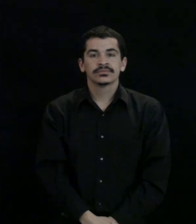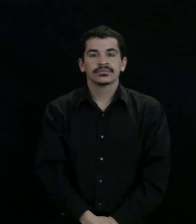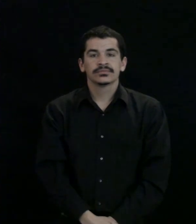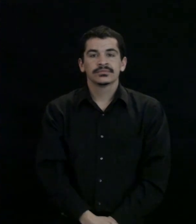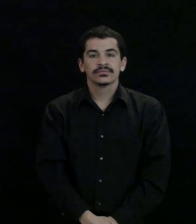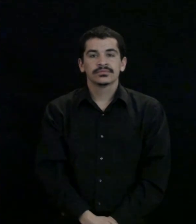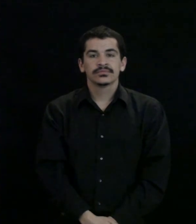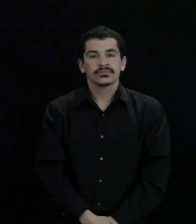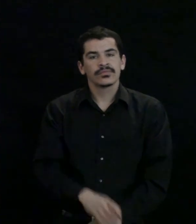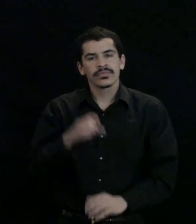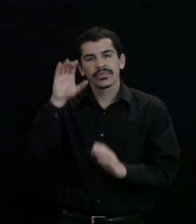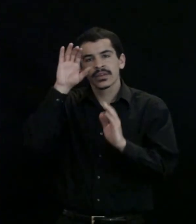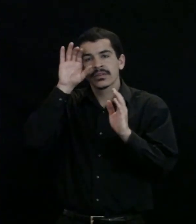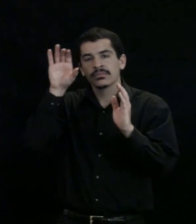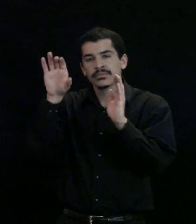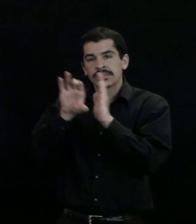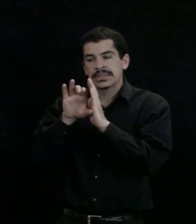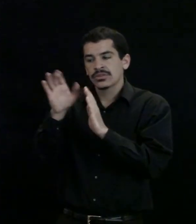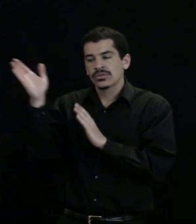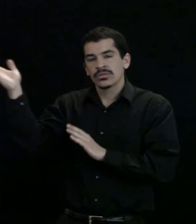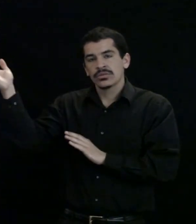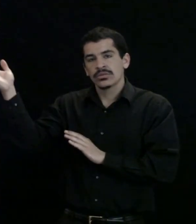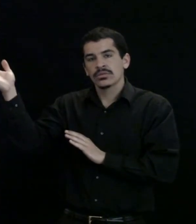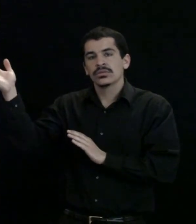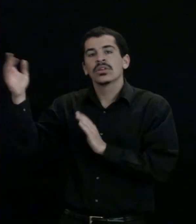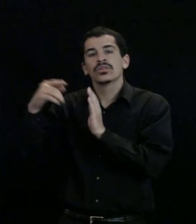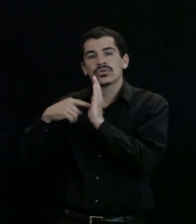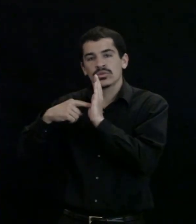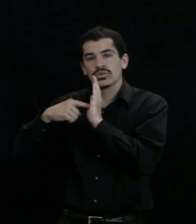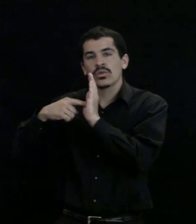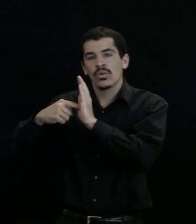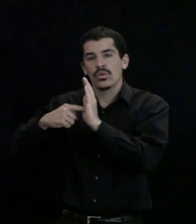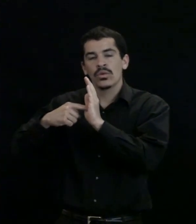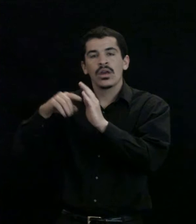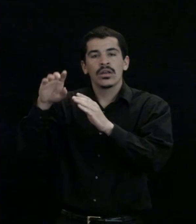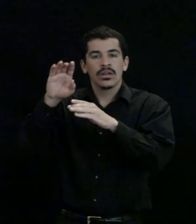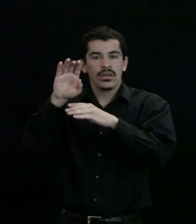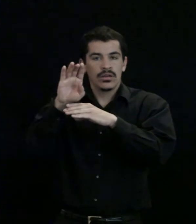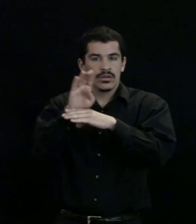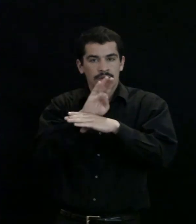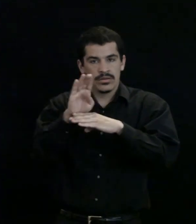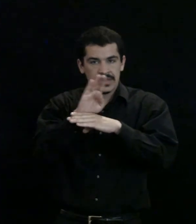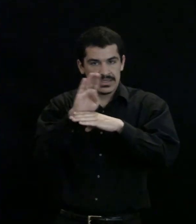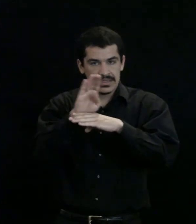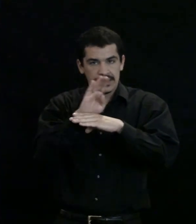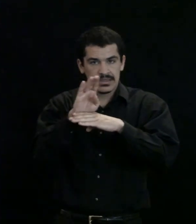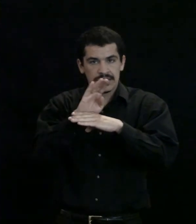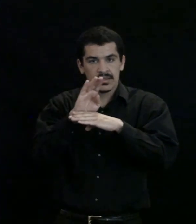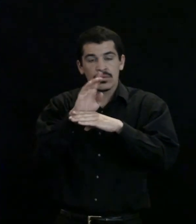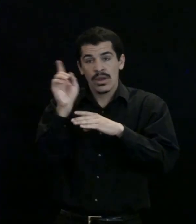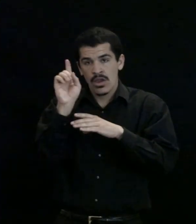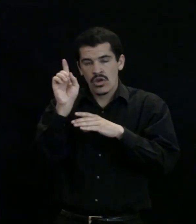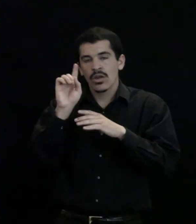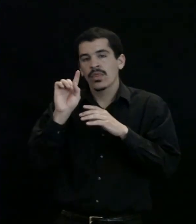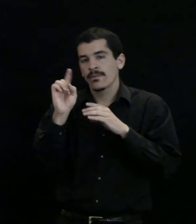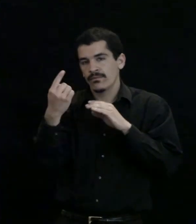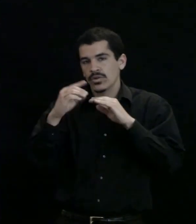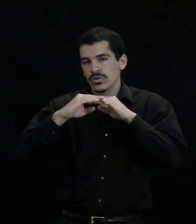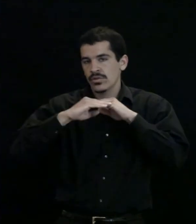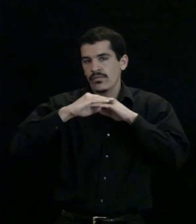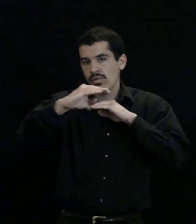This diagram shows commercial businesses located on the first floor